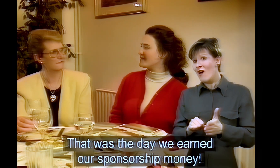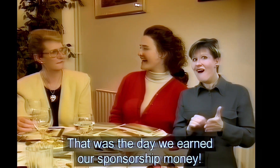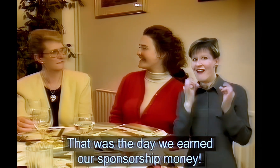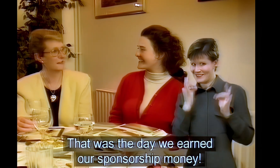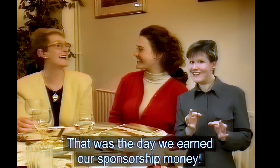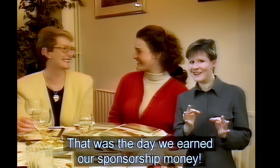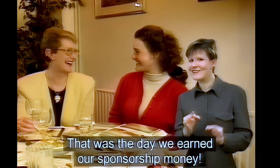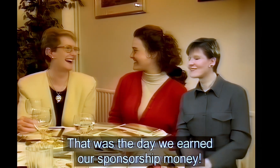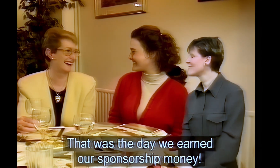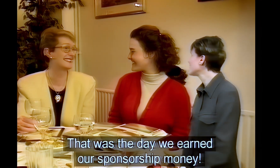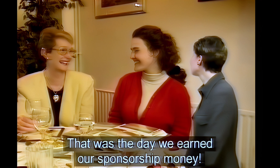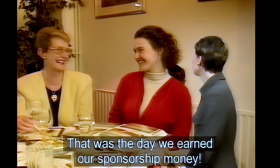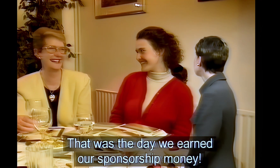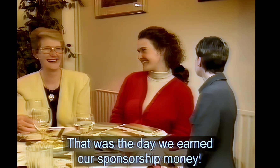I think. Yes, yeah, exactly.